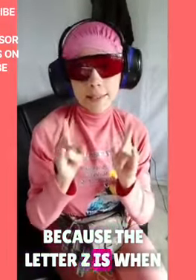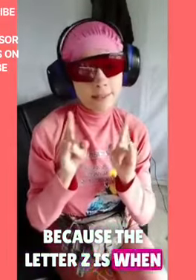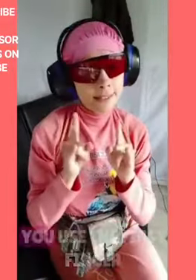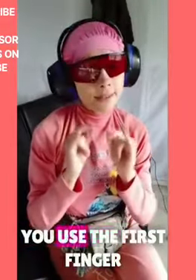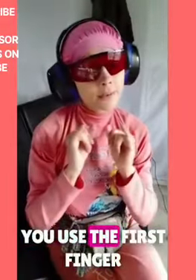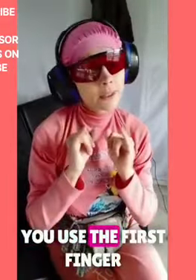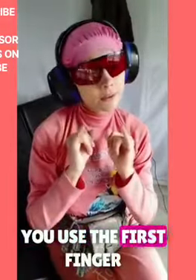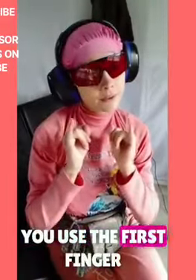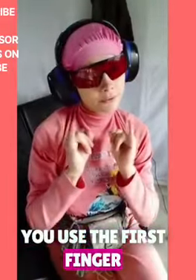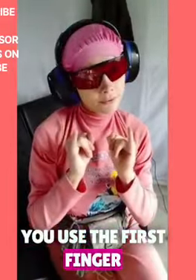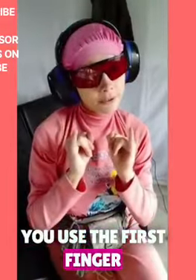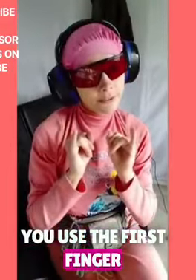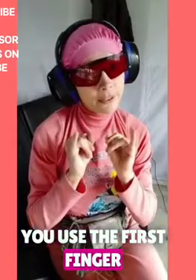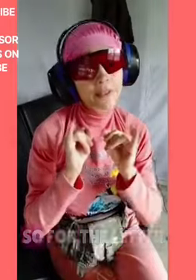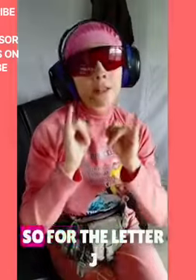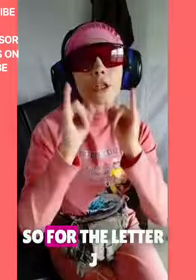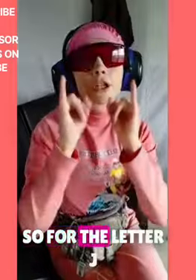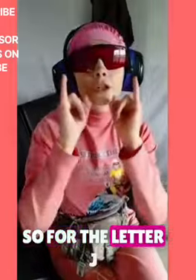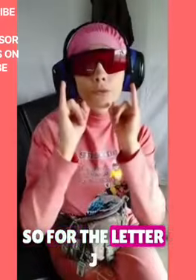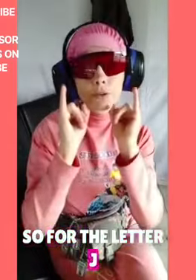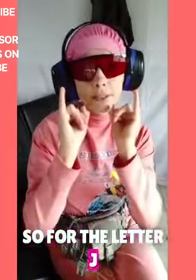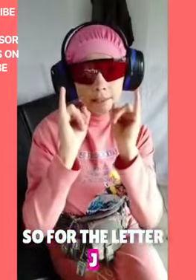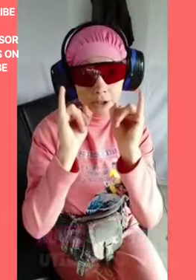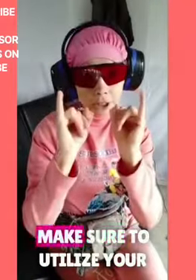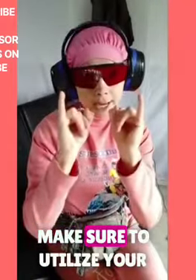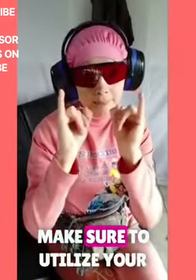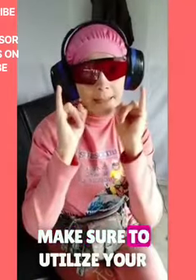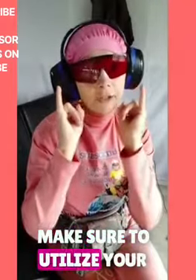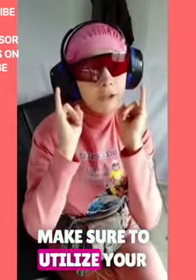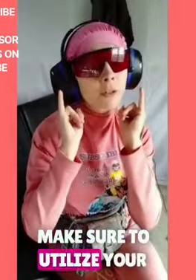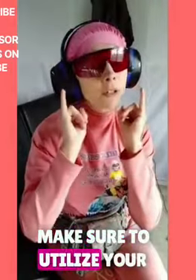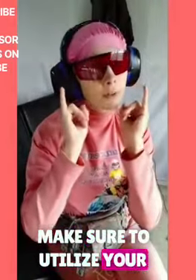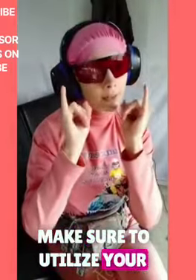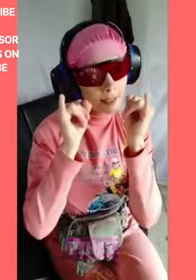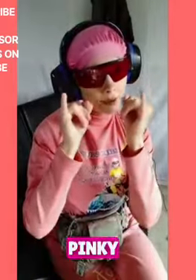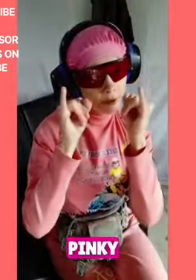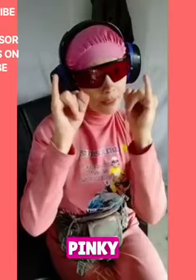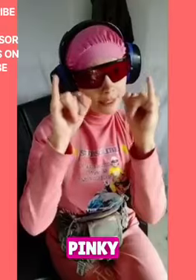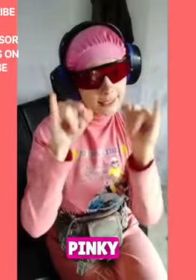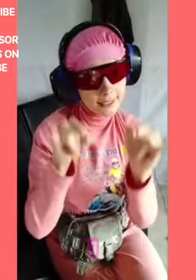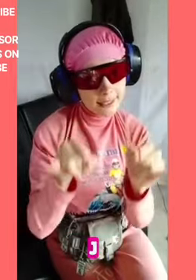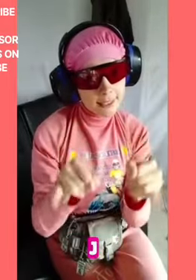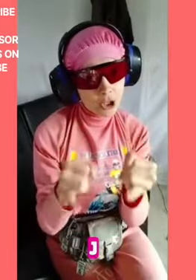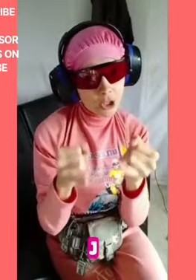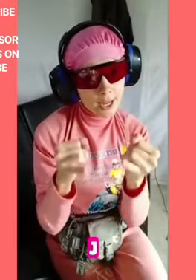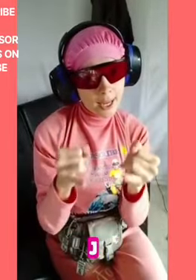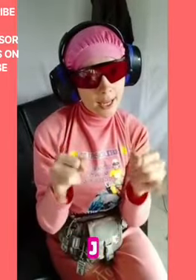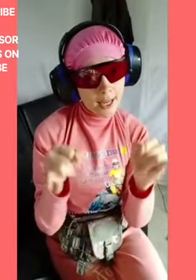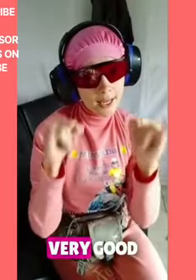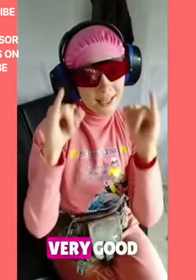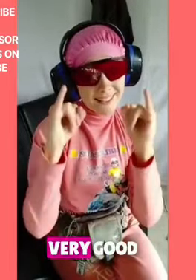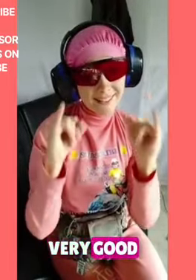when you use the first finger. So for the letter J, make sure to utilize your pinky. J. Very